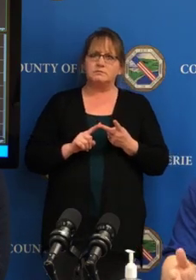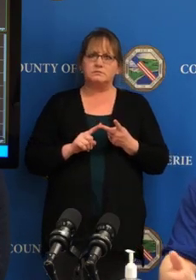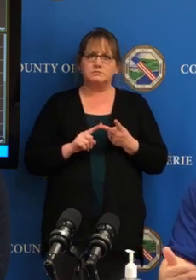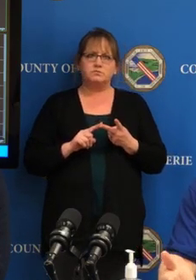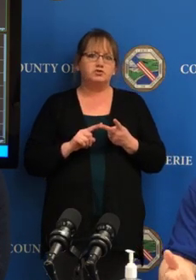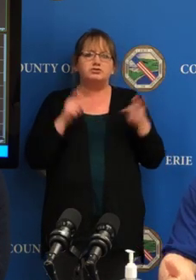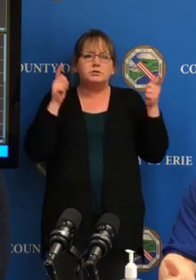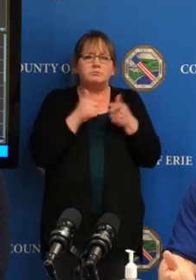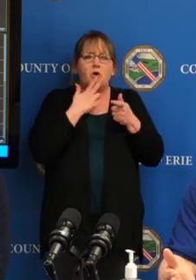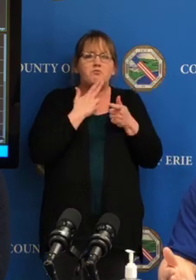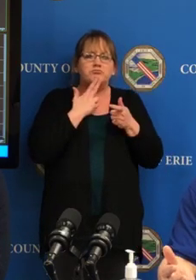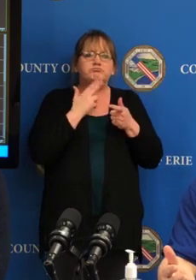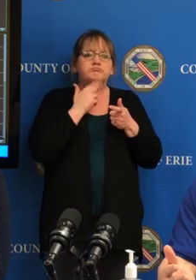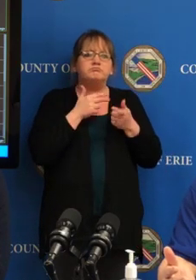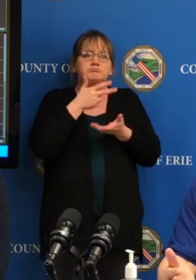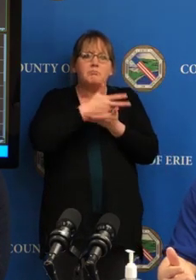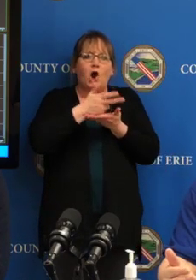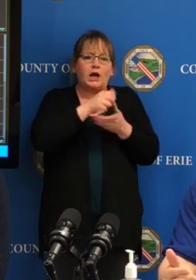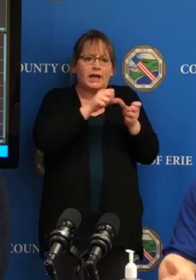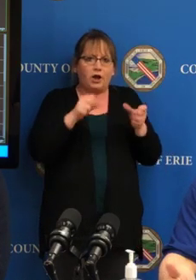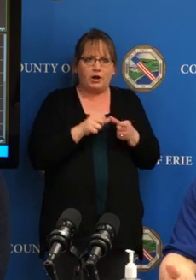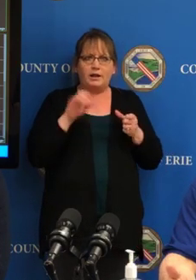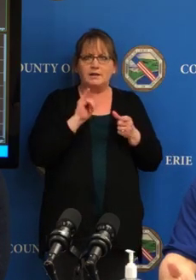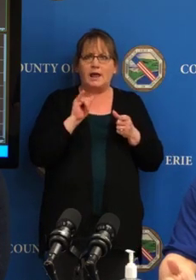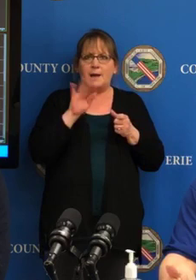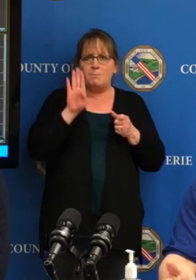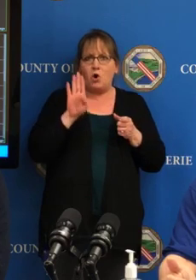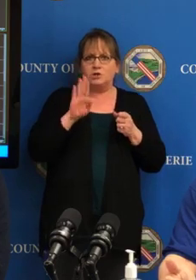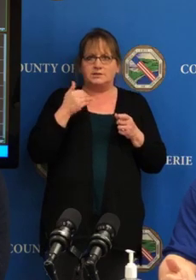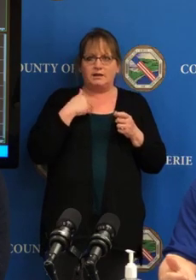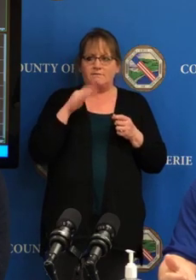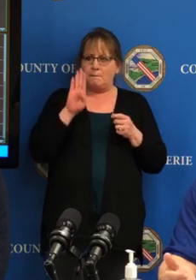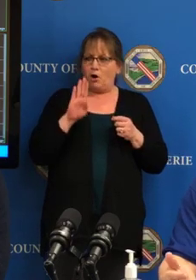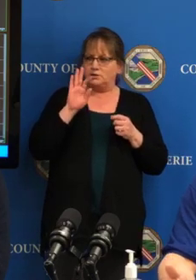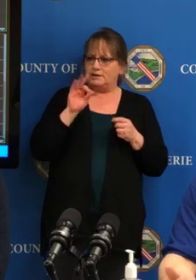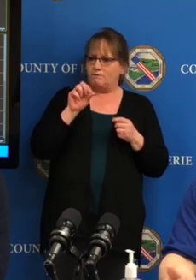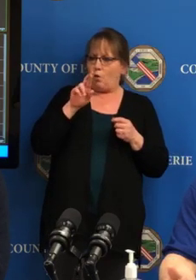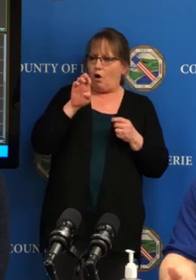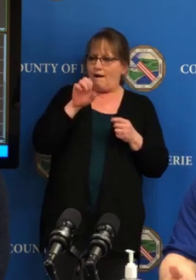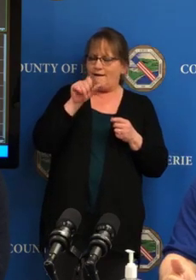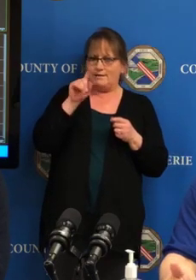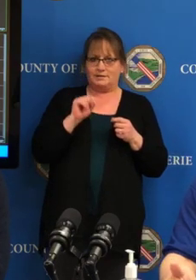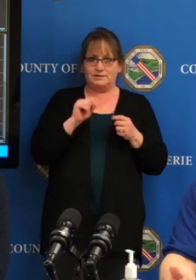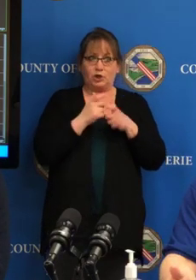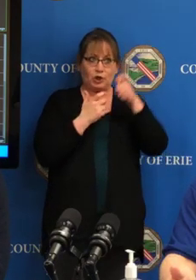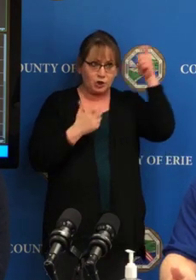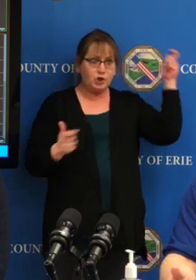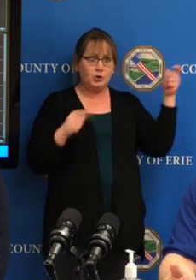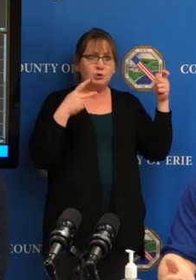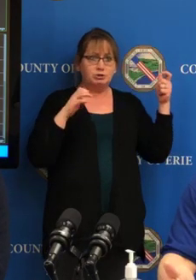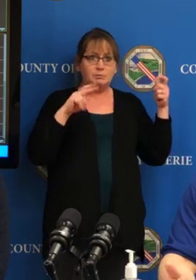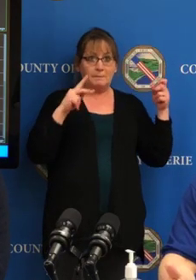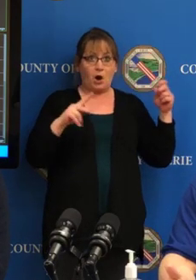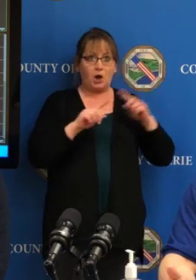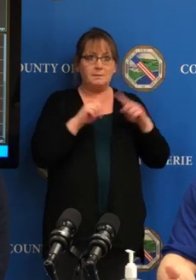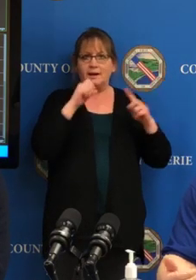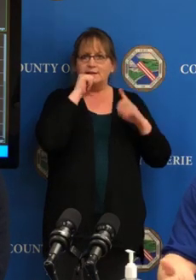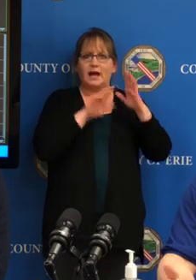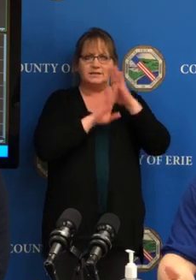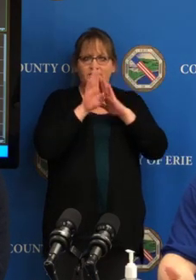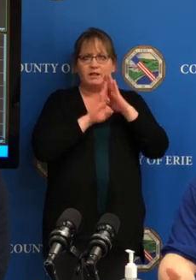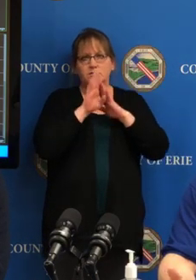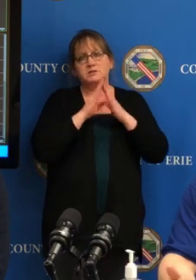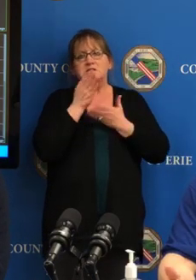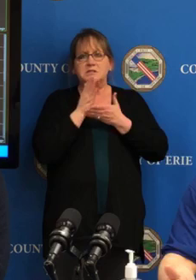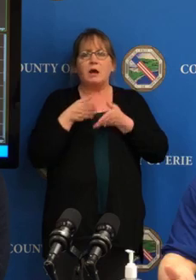area. Like where I'm from in Boston, we have the Boston Forest, which is probably one of the largest pieces of county parkland, but it's undeveloped. But there are